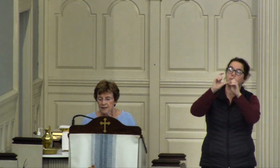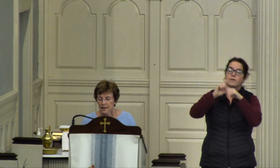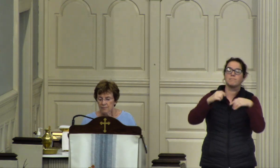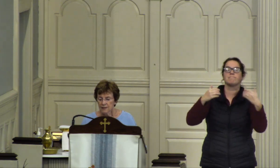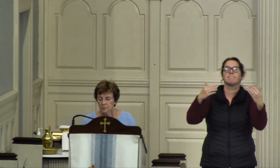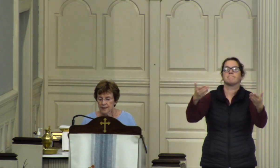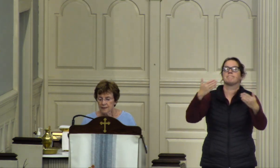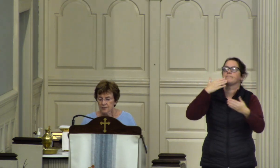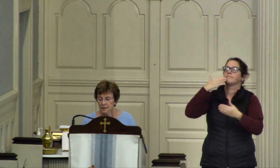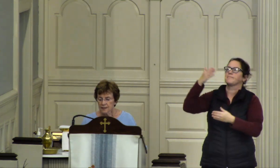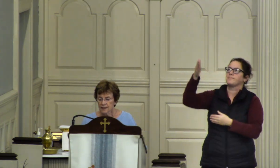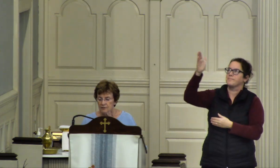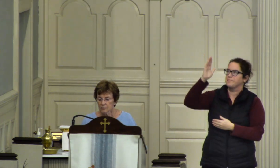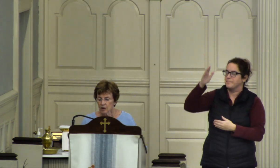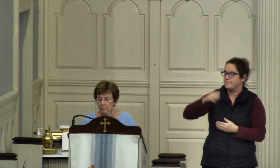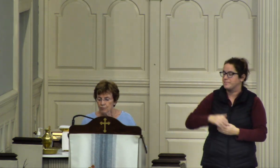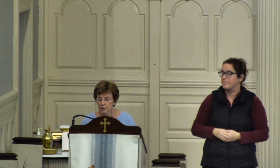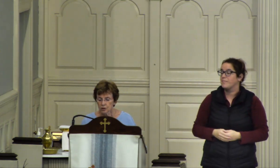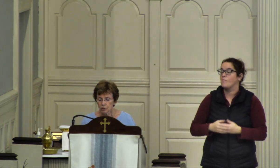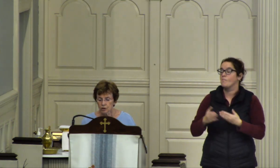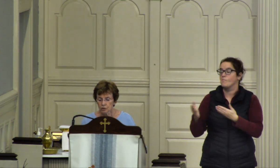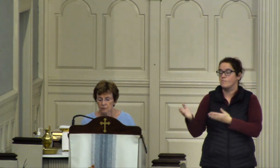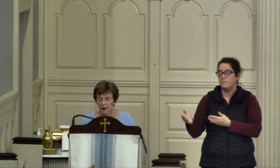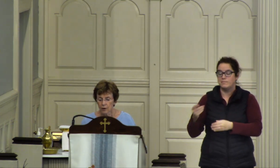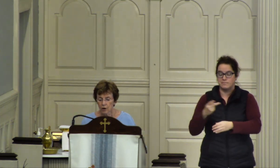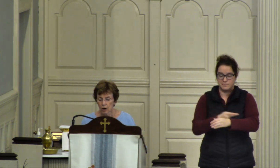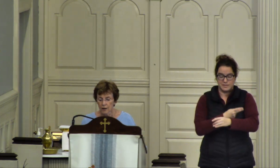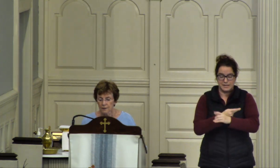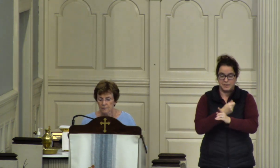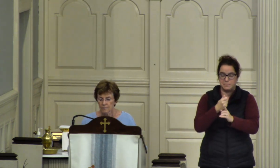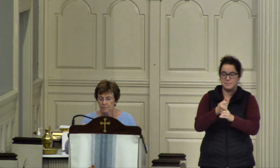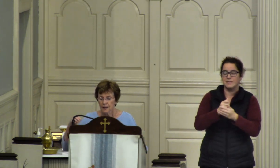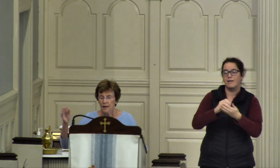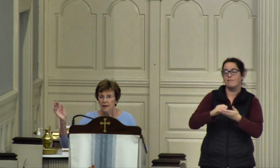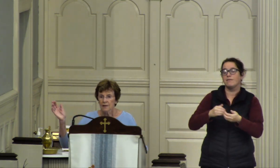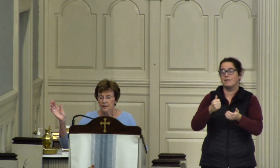The Lamb has made us a kingdom of priests to serve our God.